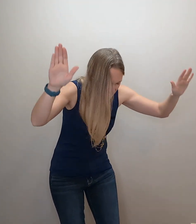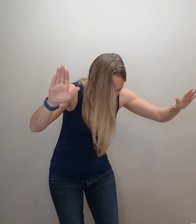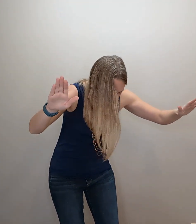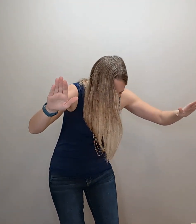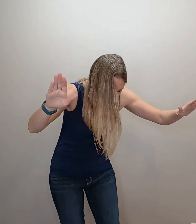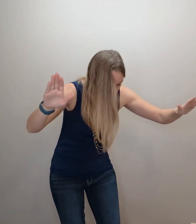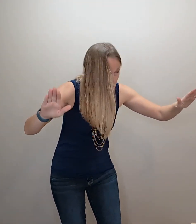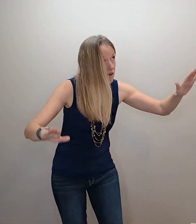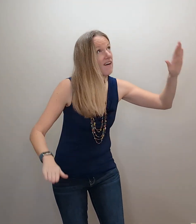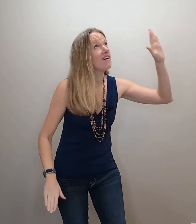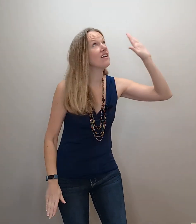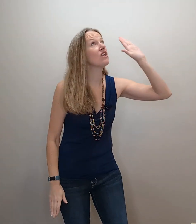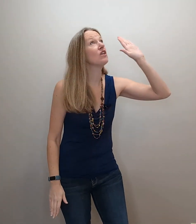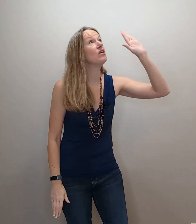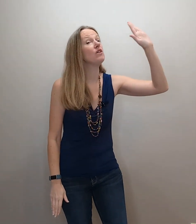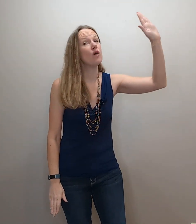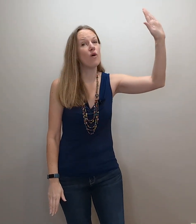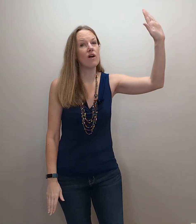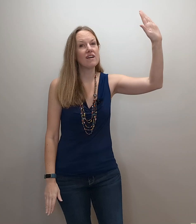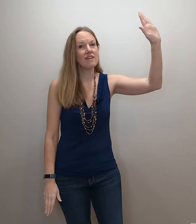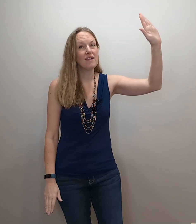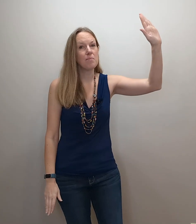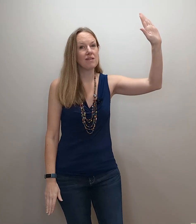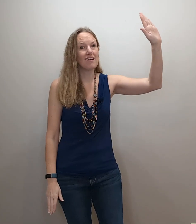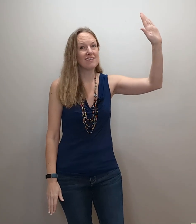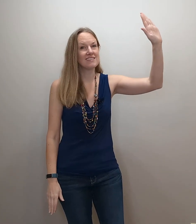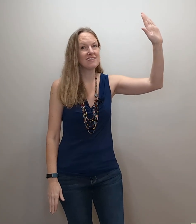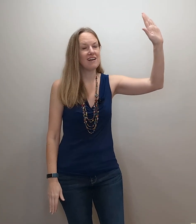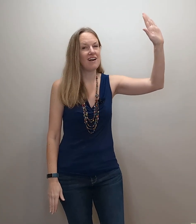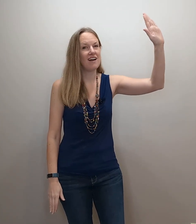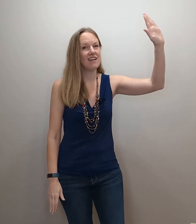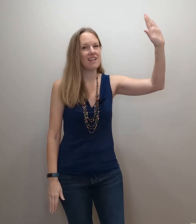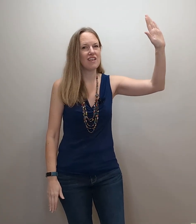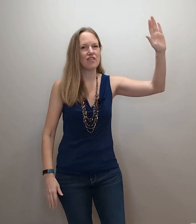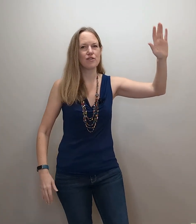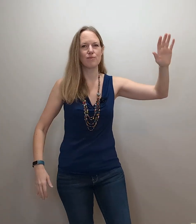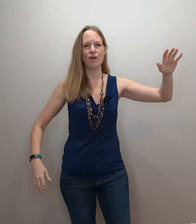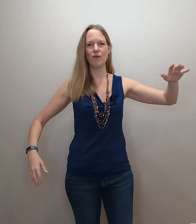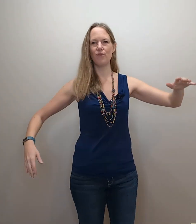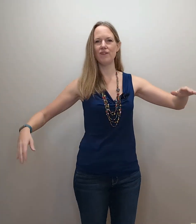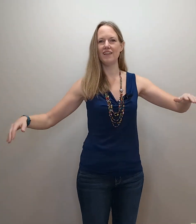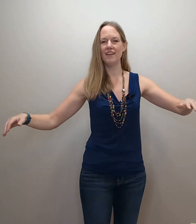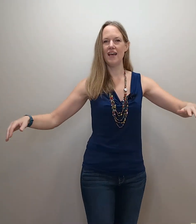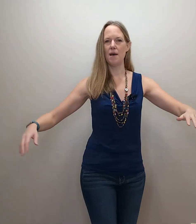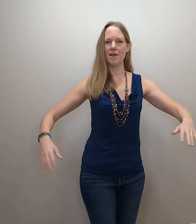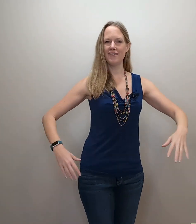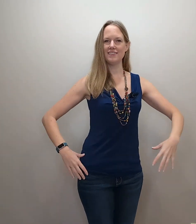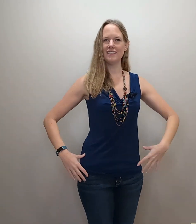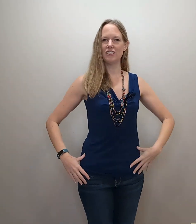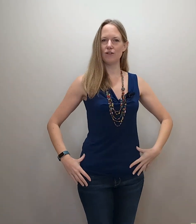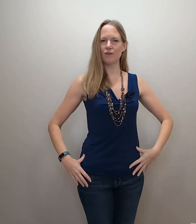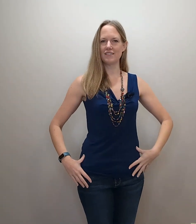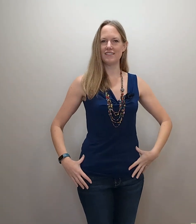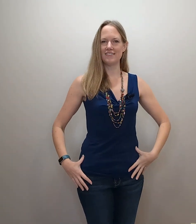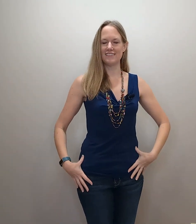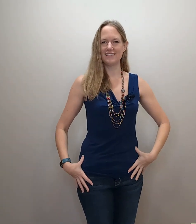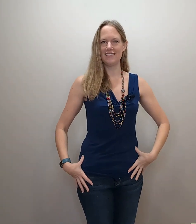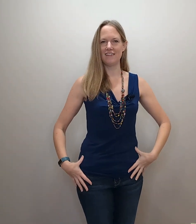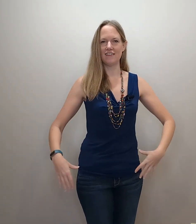Bow before your, it belongs to God, and then throne. Imagine that you're seated on